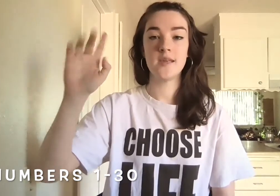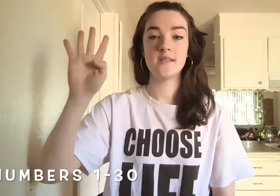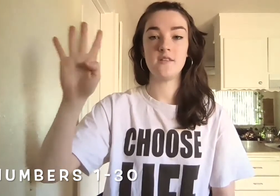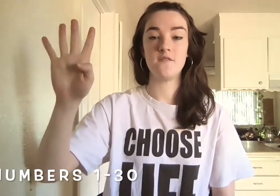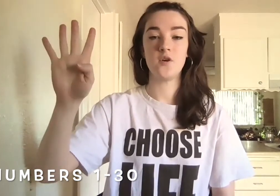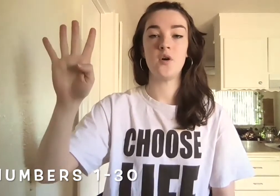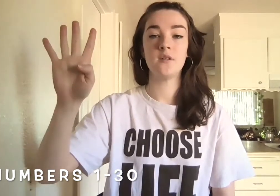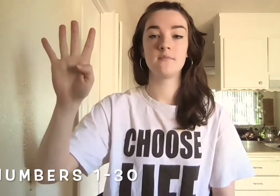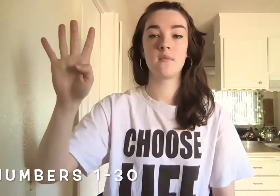24,